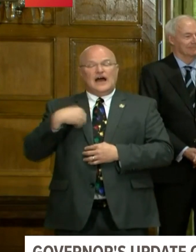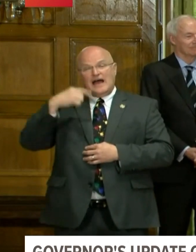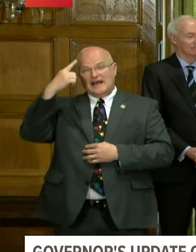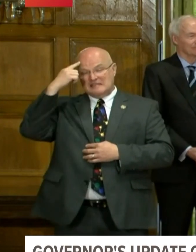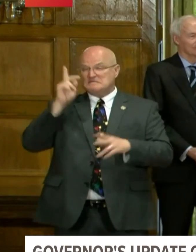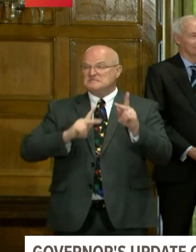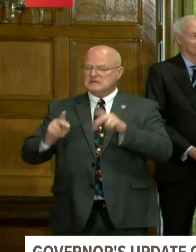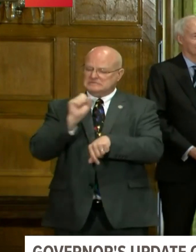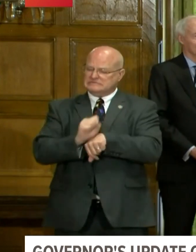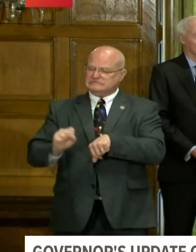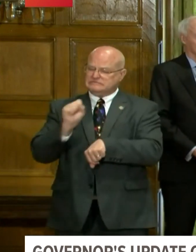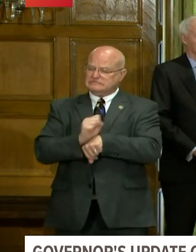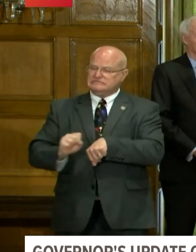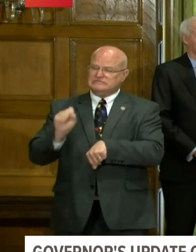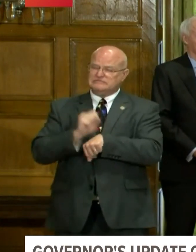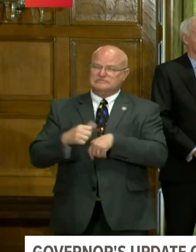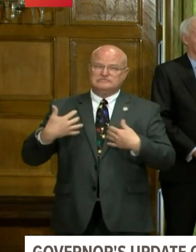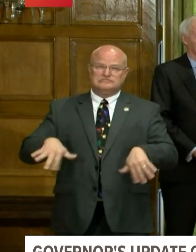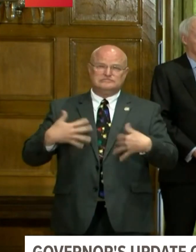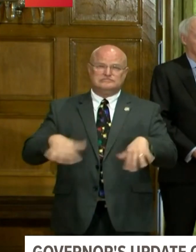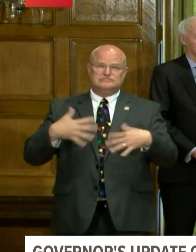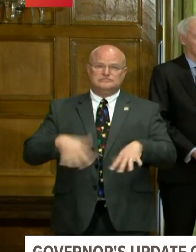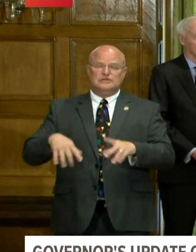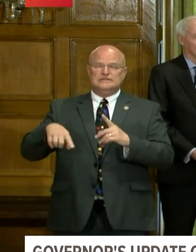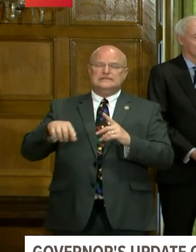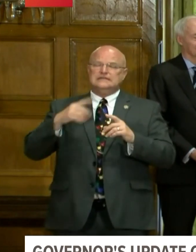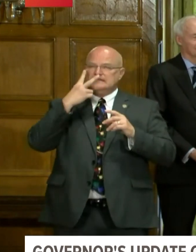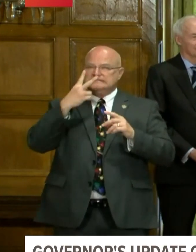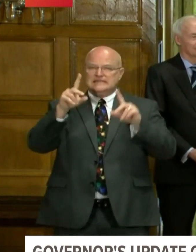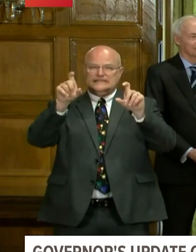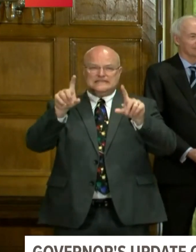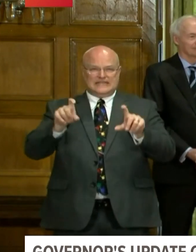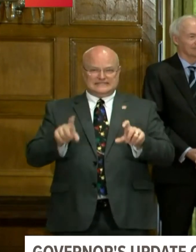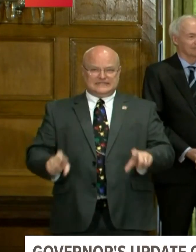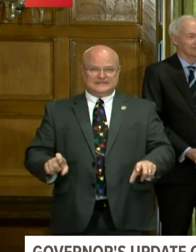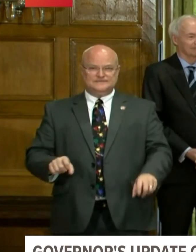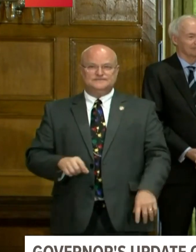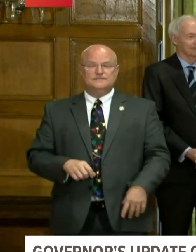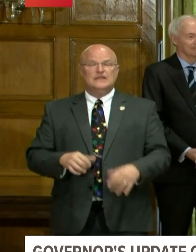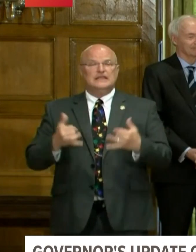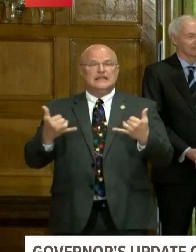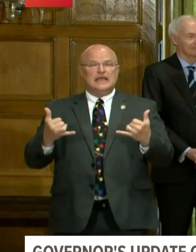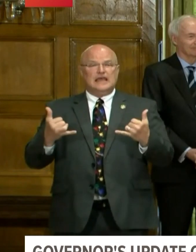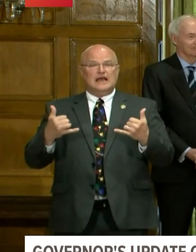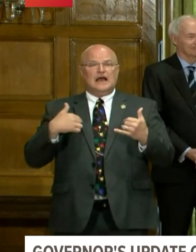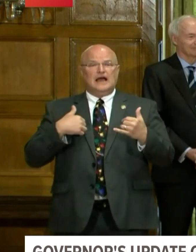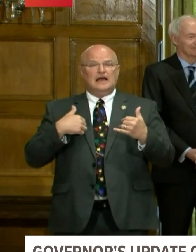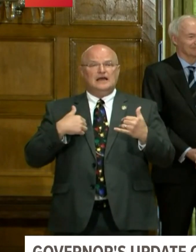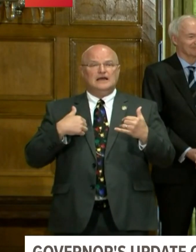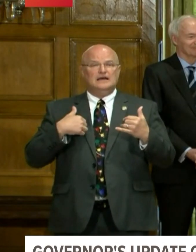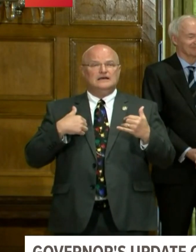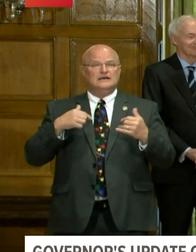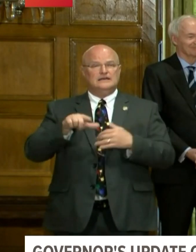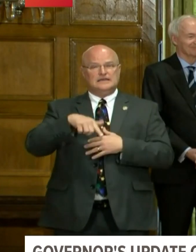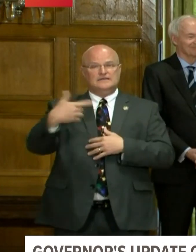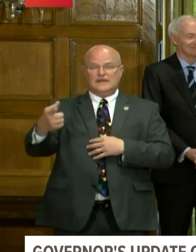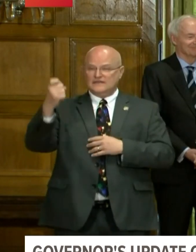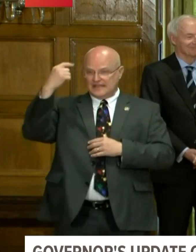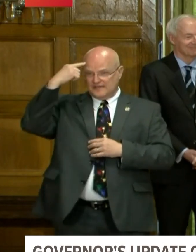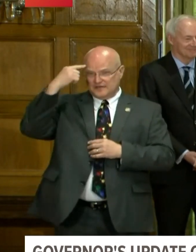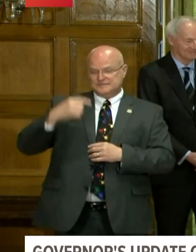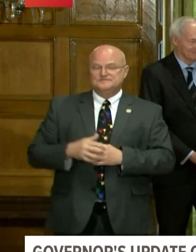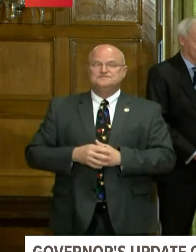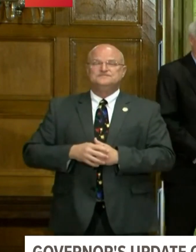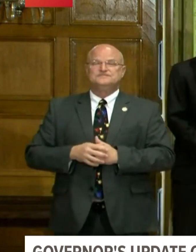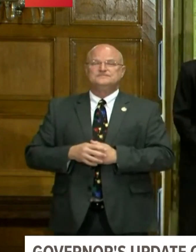think everyone's been working very hard towards optimizing our testing. And with that, I'm going to go ahead and turn it back over to the